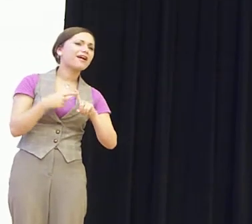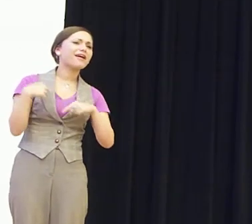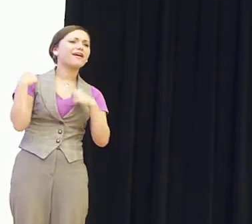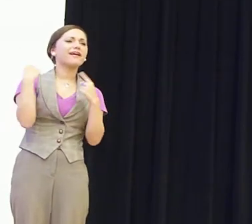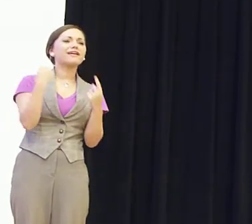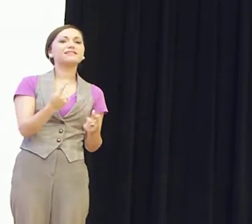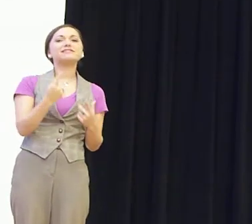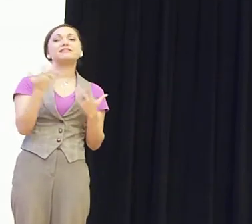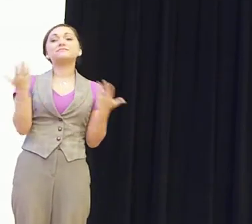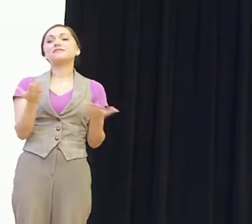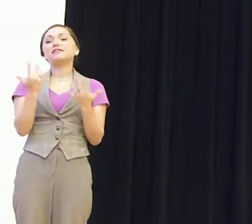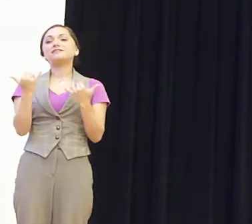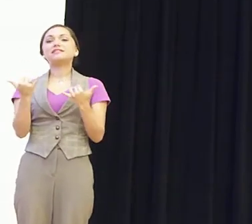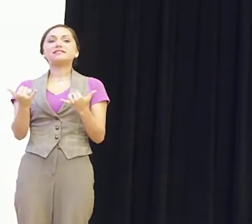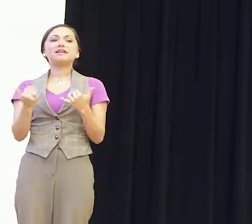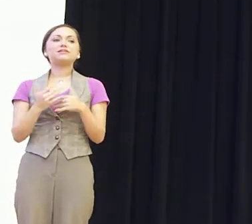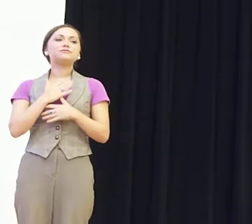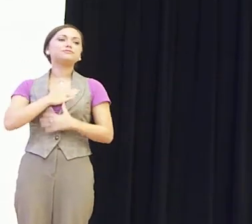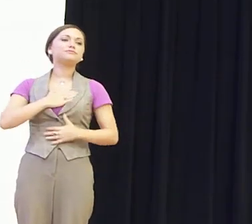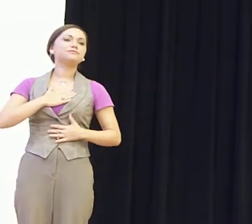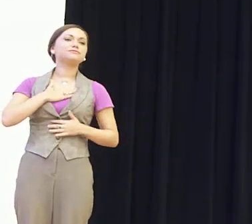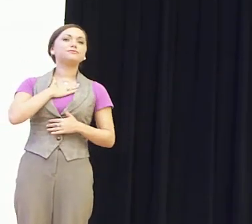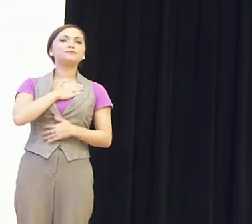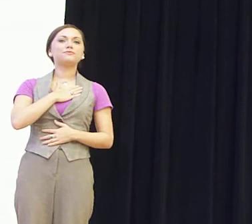to enjoy